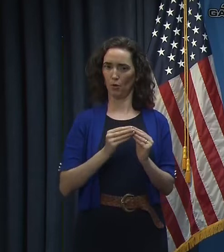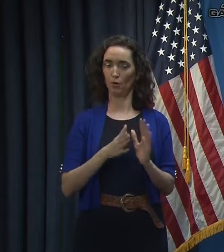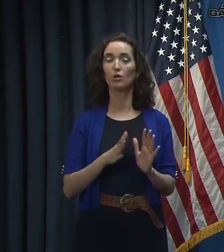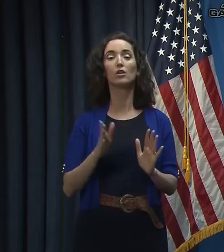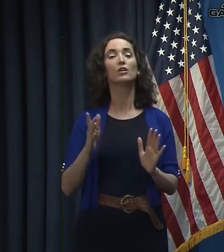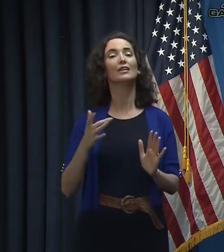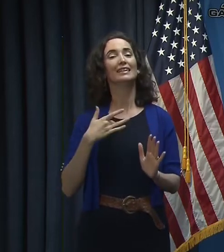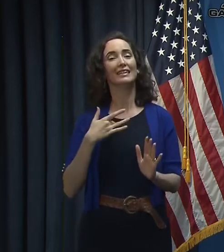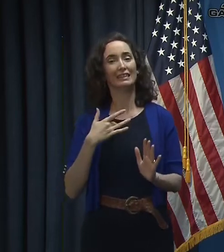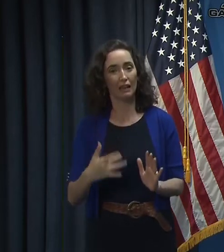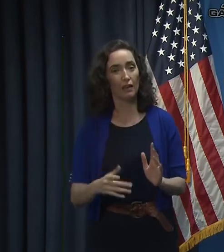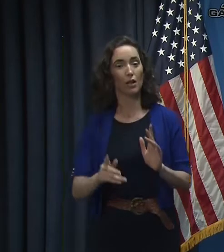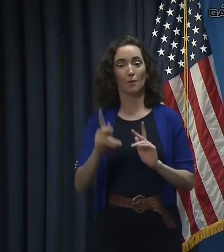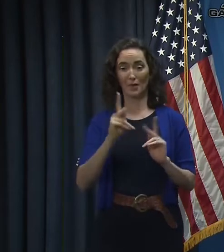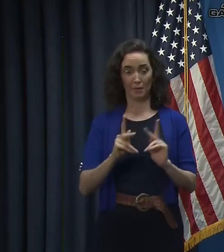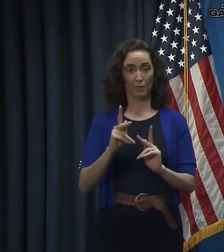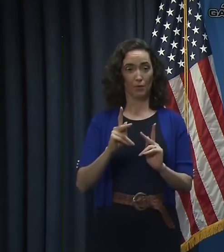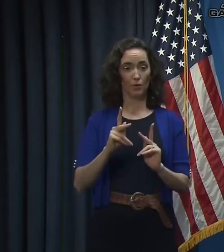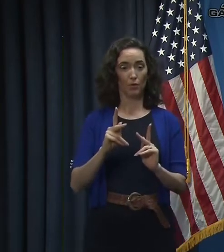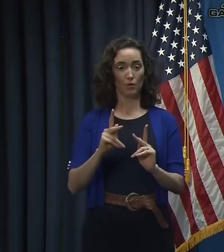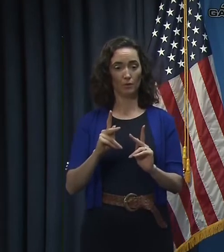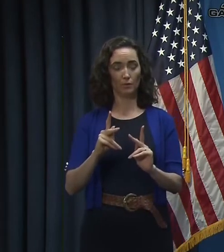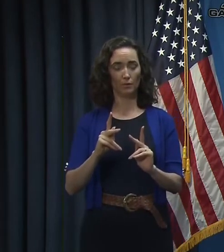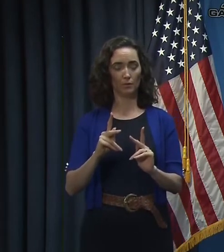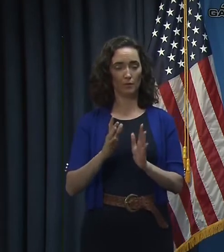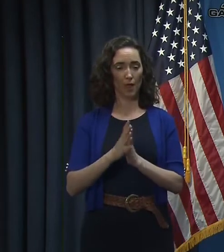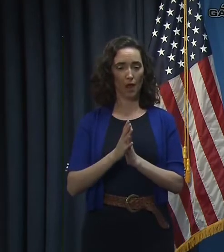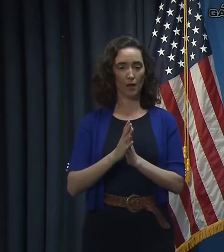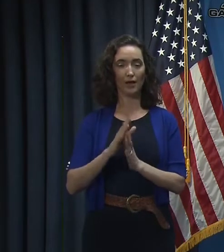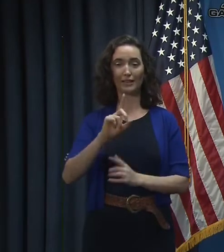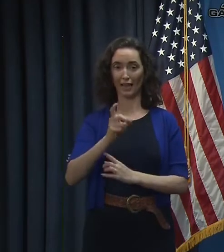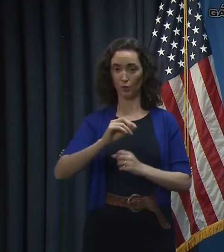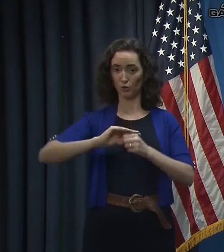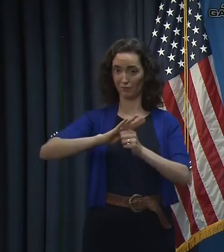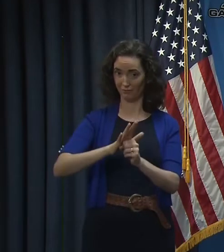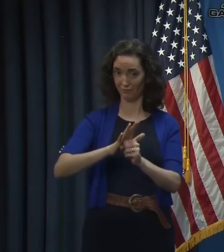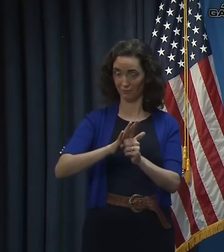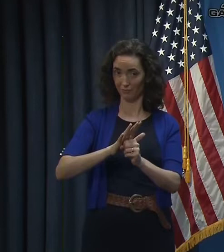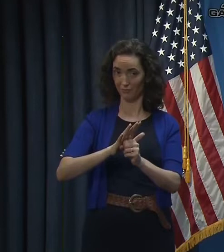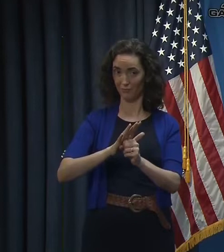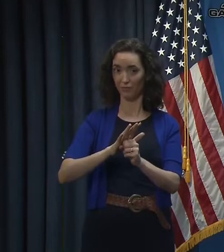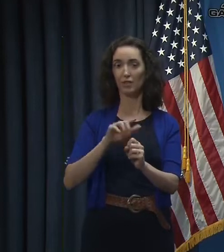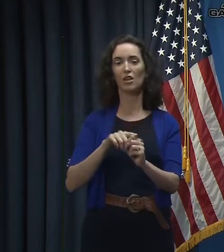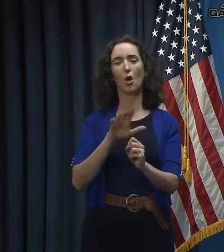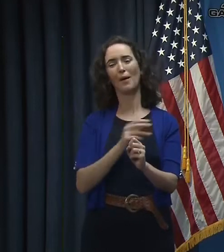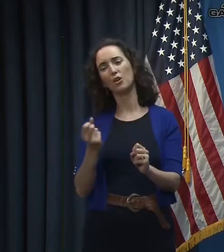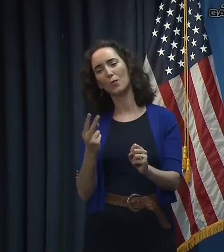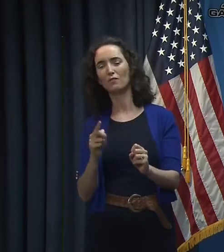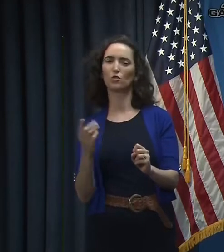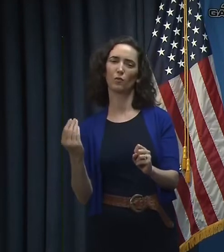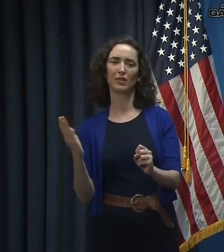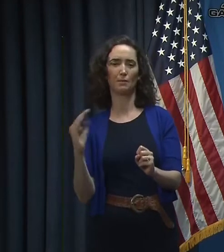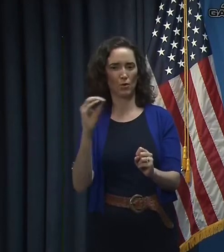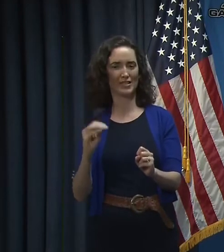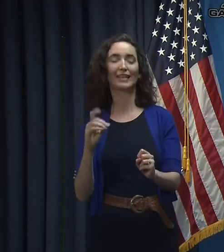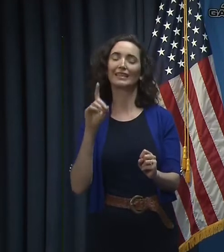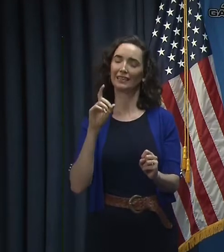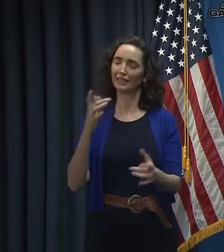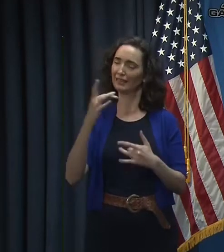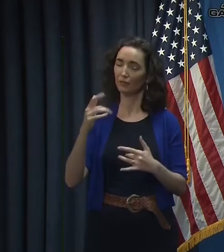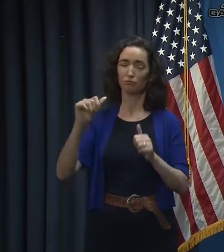and 14% of individuals on average who are diagnosed with COVID-19 will unfortunately become ill enough that they need to be hospitalized.